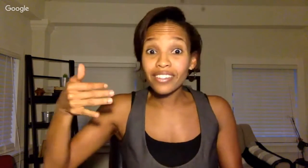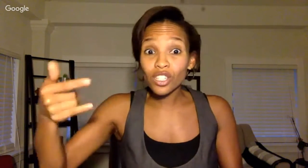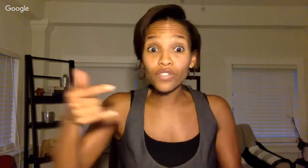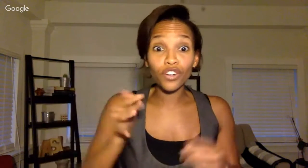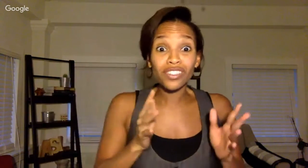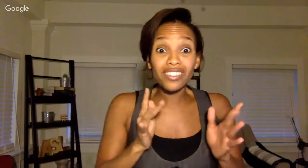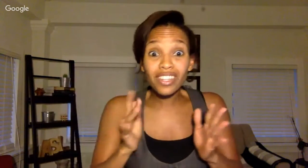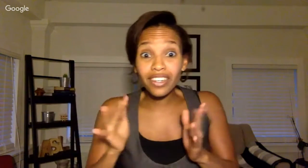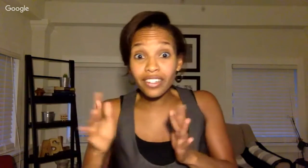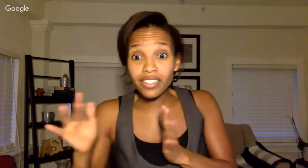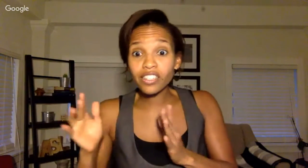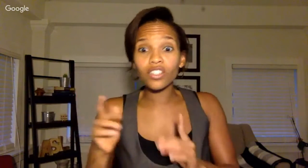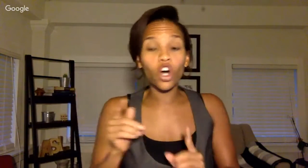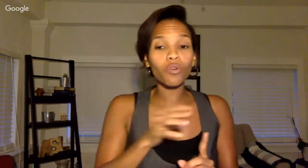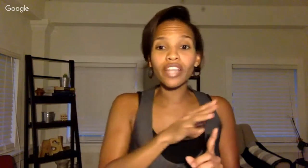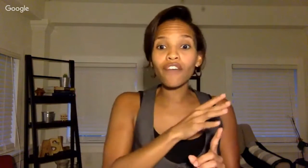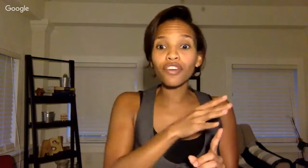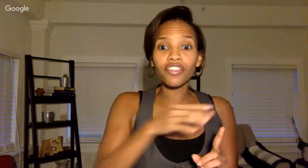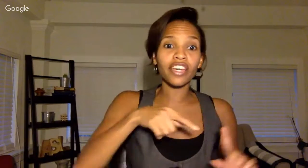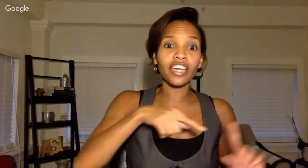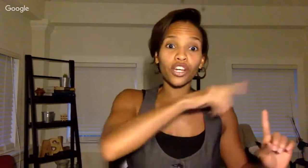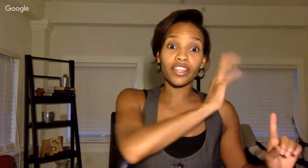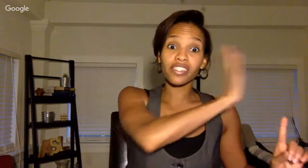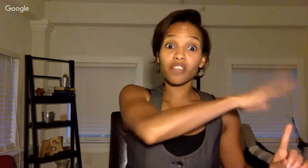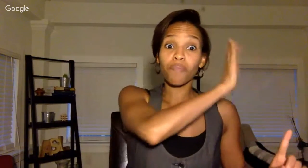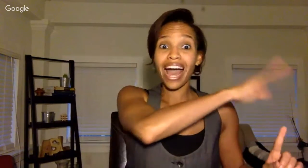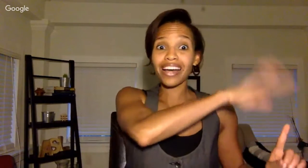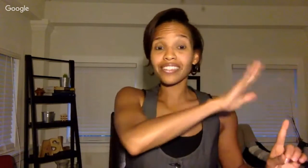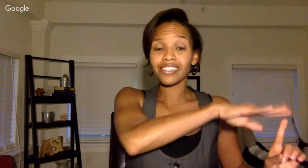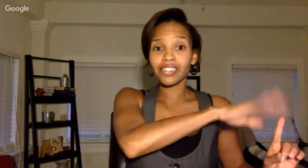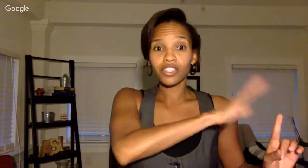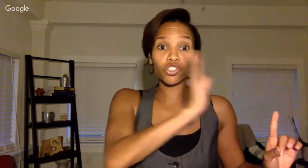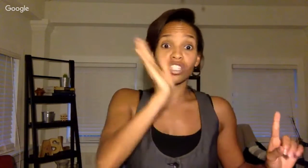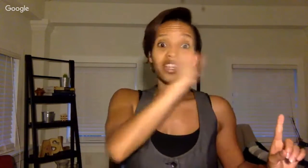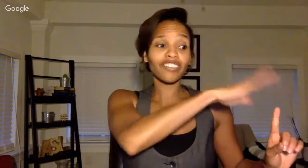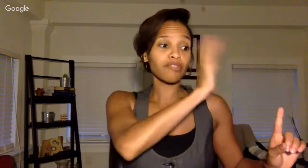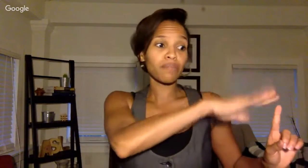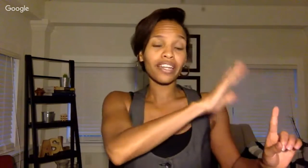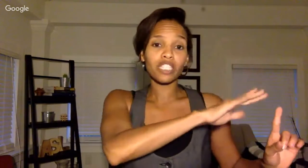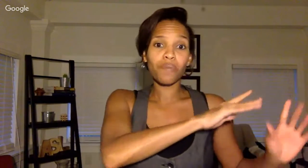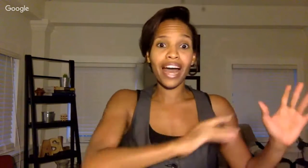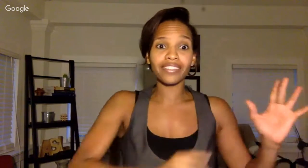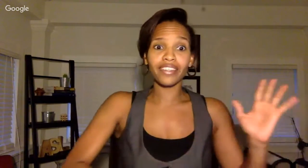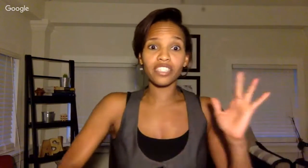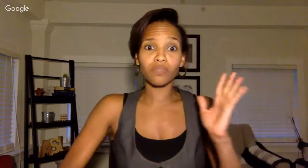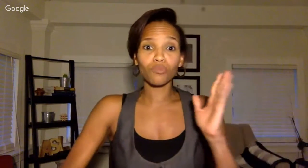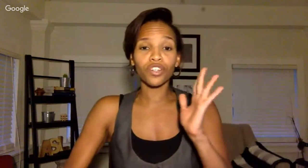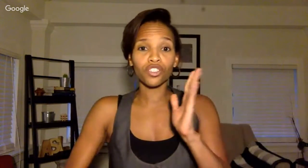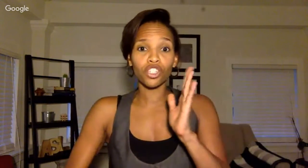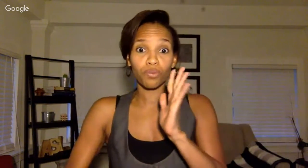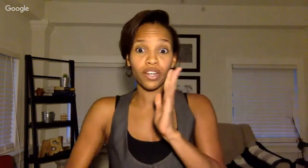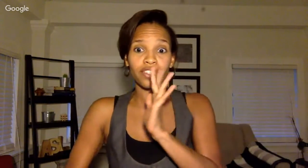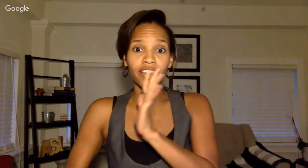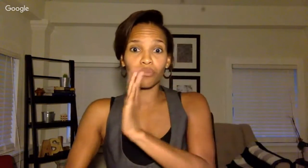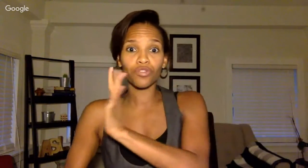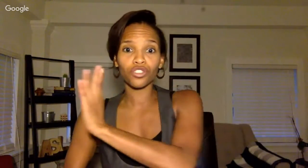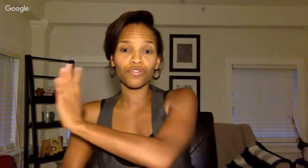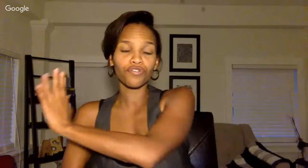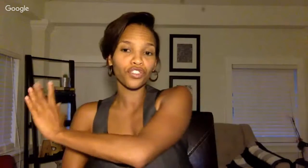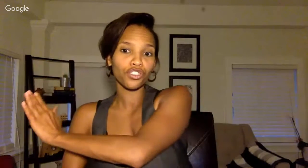this versus this, almost everything, this is the past. So to the left of my body is past, and this is moving to the present and moving to the future,